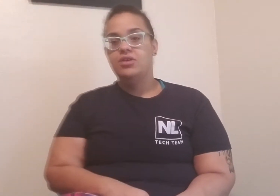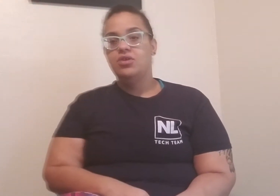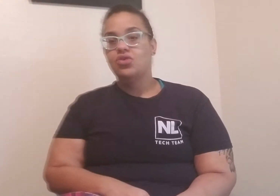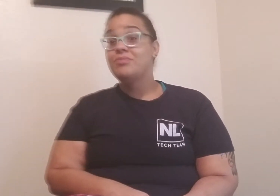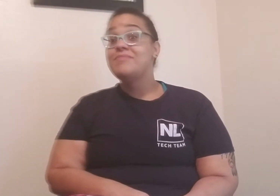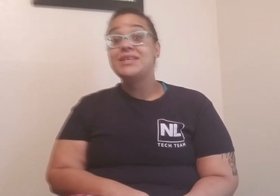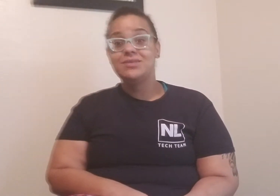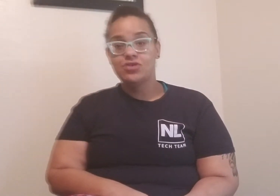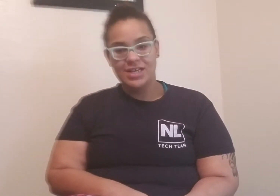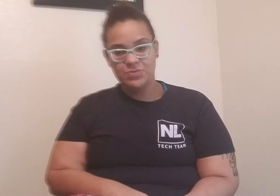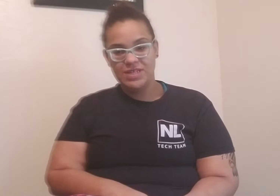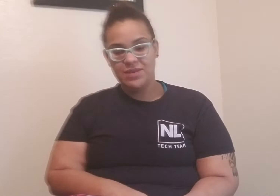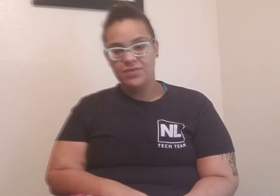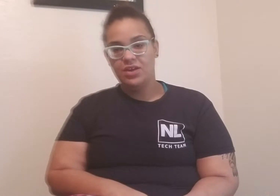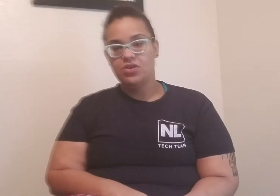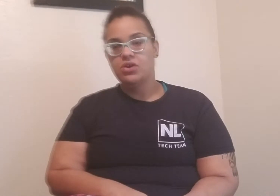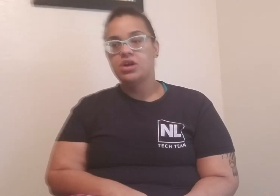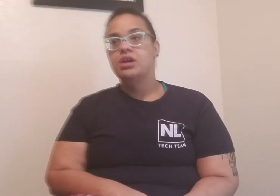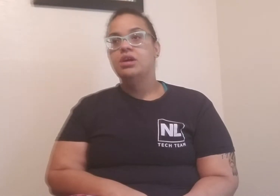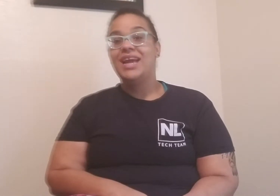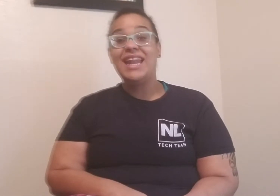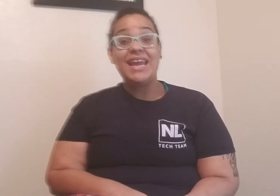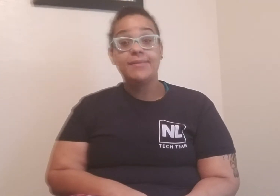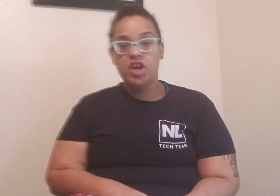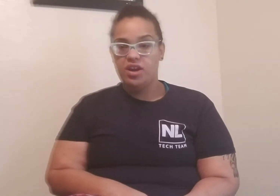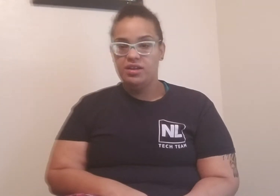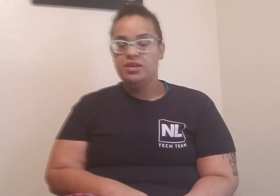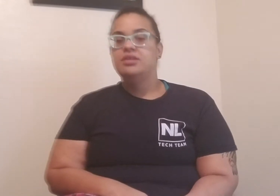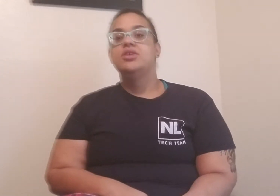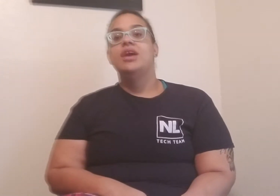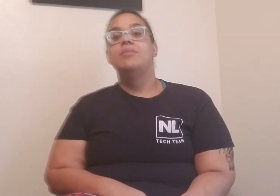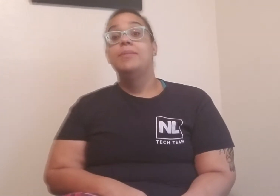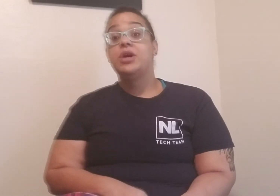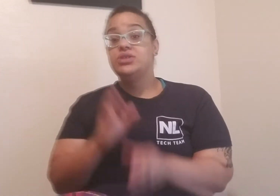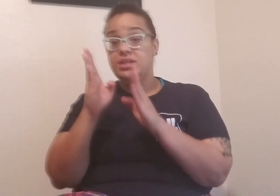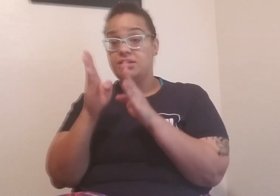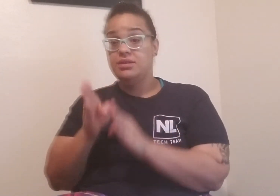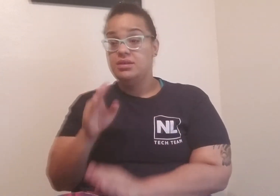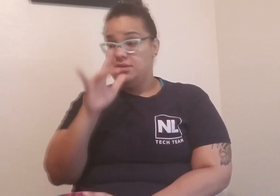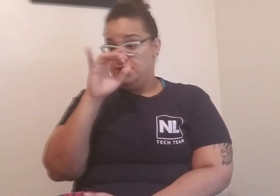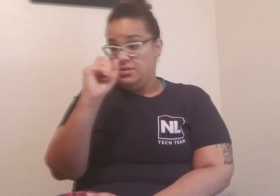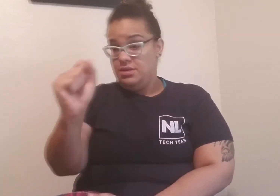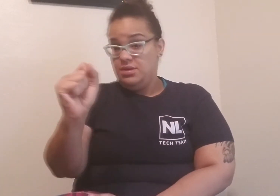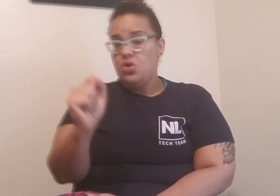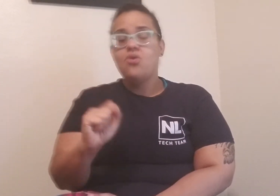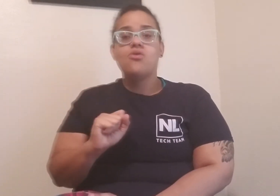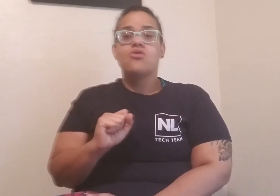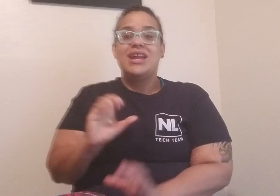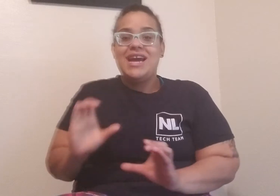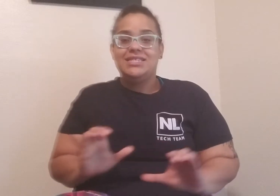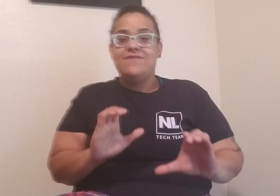or mesmerized by something, or enamored. So it can be a person, or an